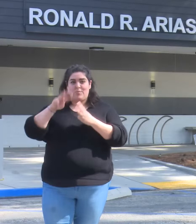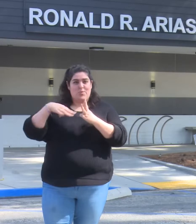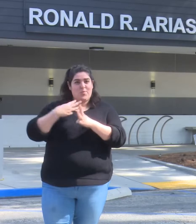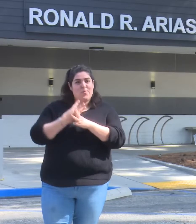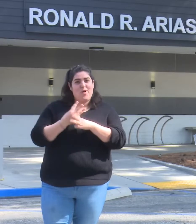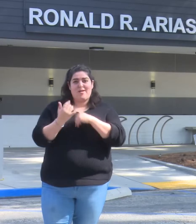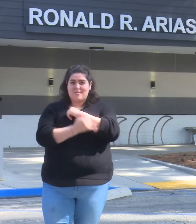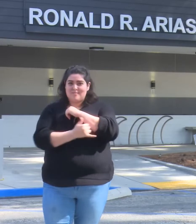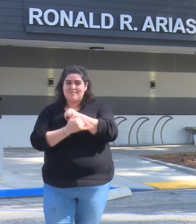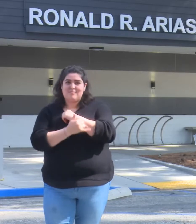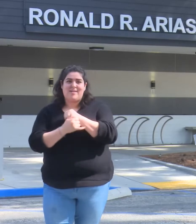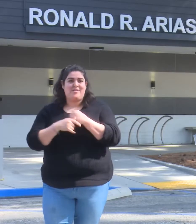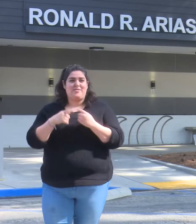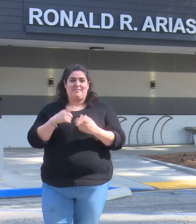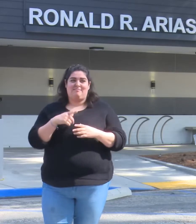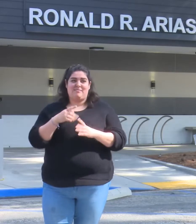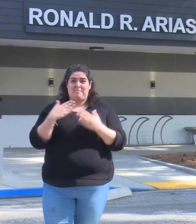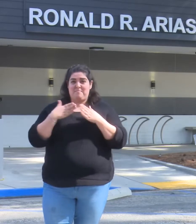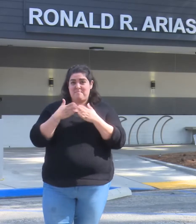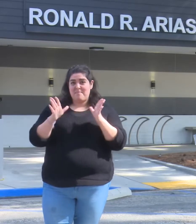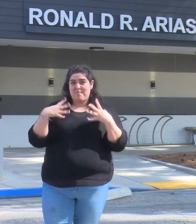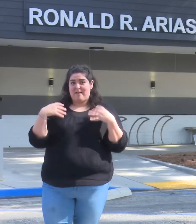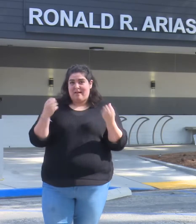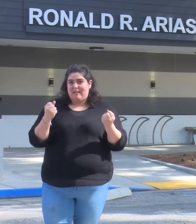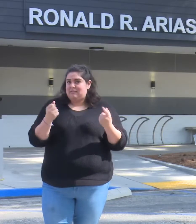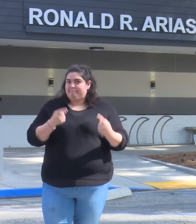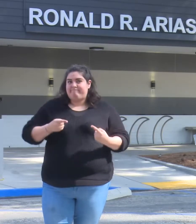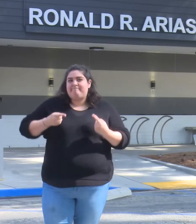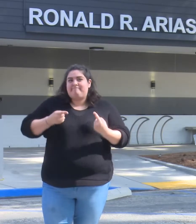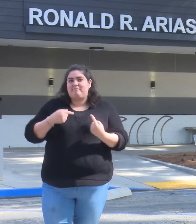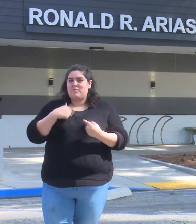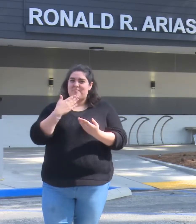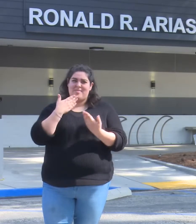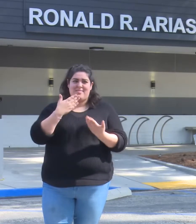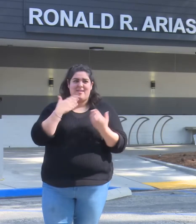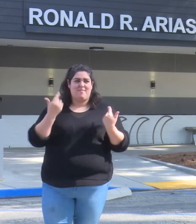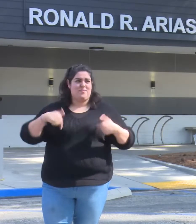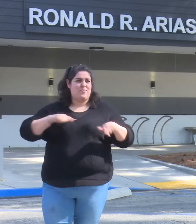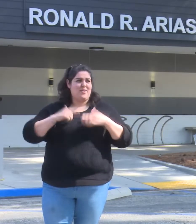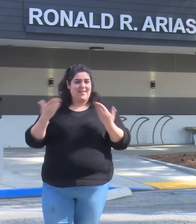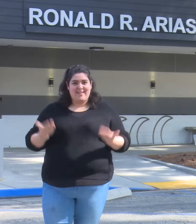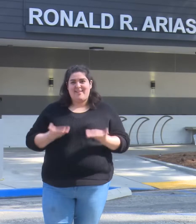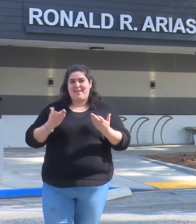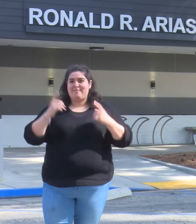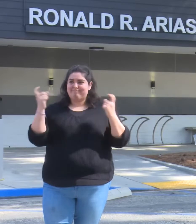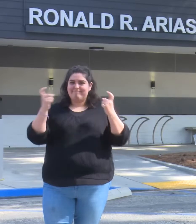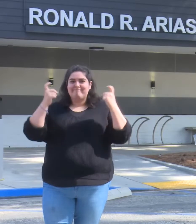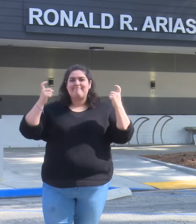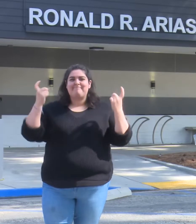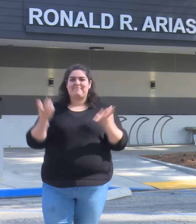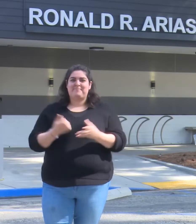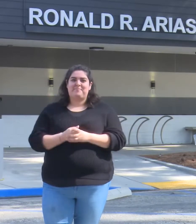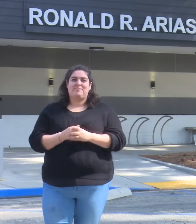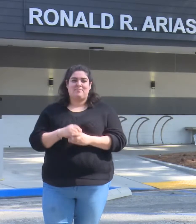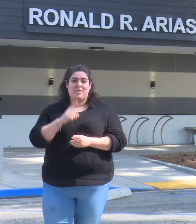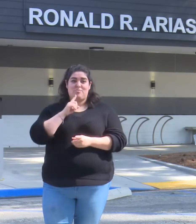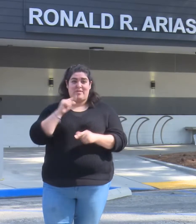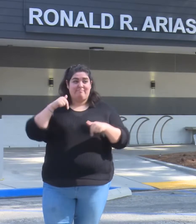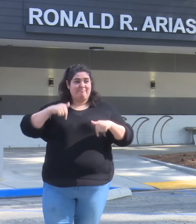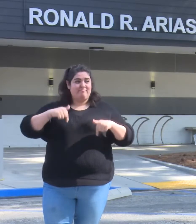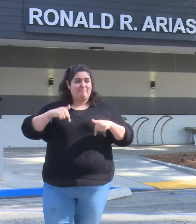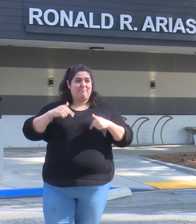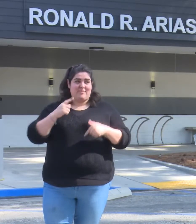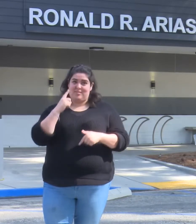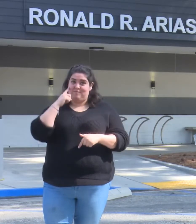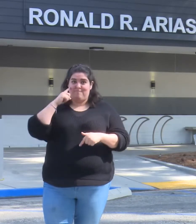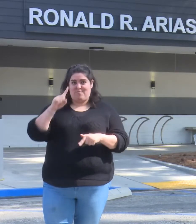I'm so thankful that we can be here together in person to celebrate. Much of this is due to the fact that we have public